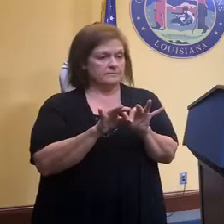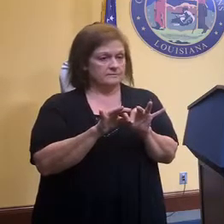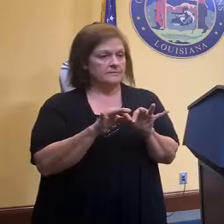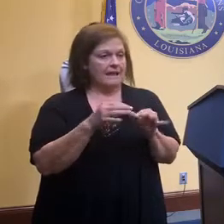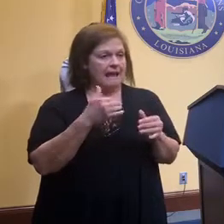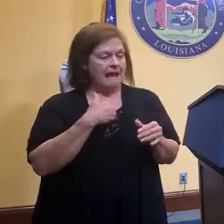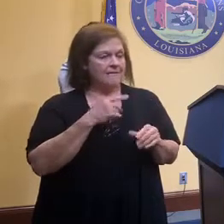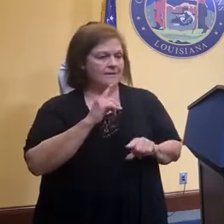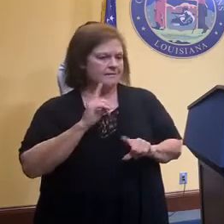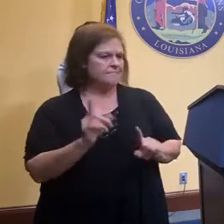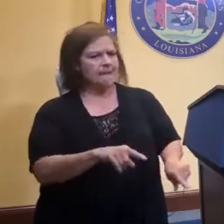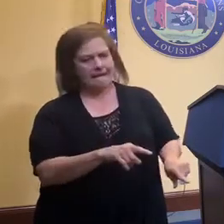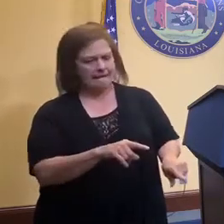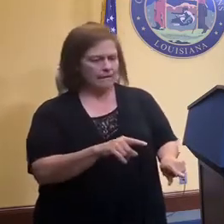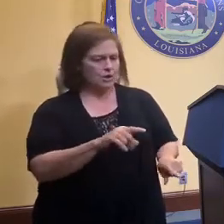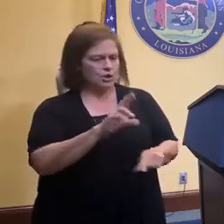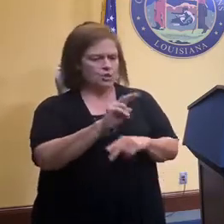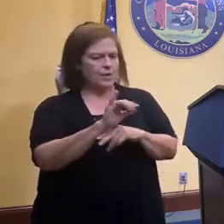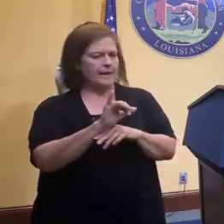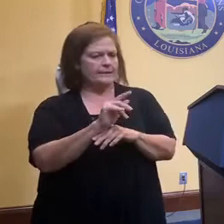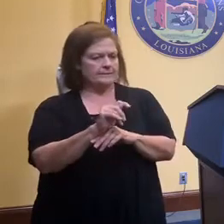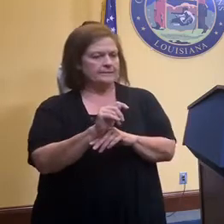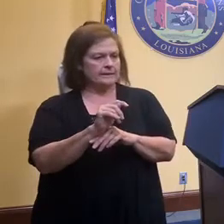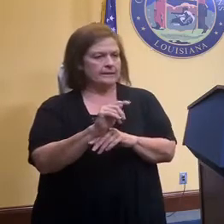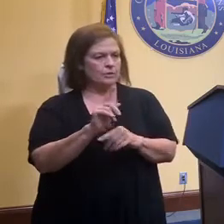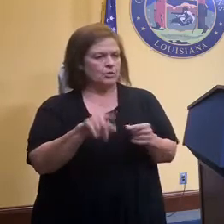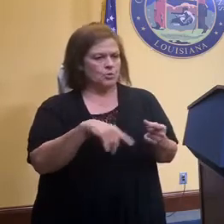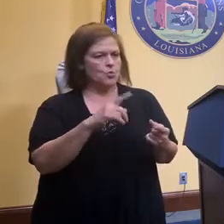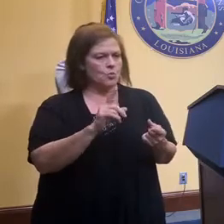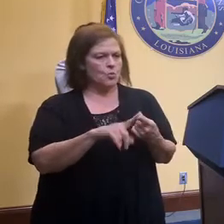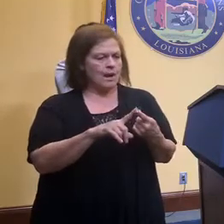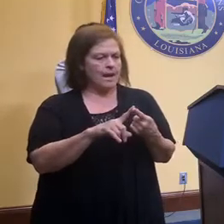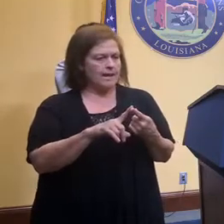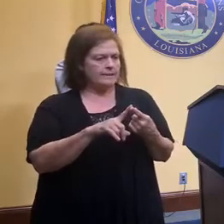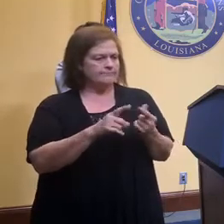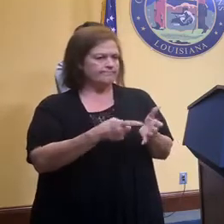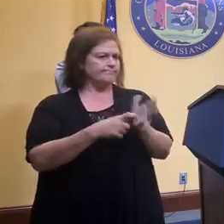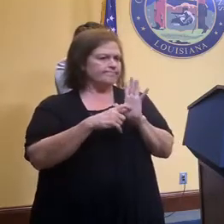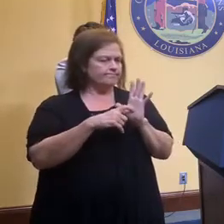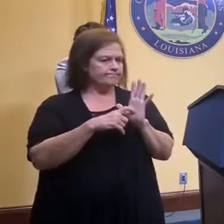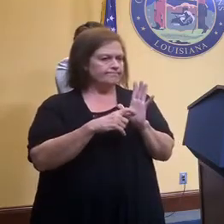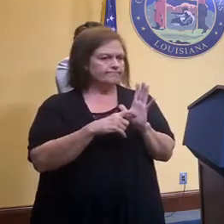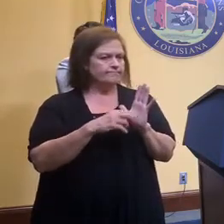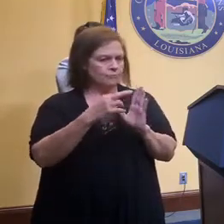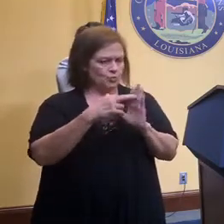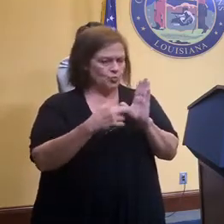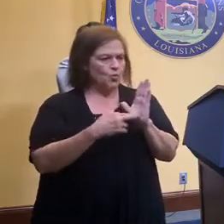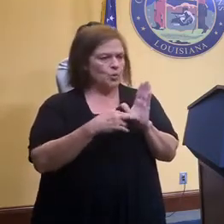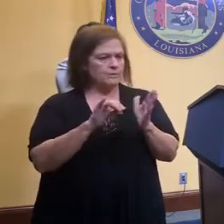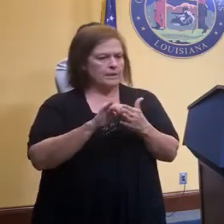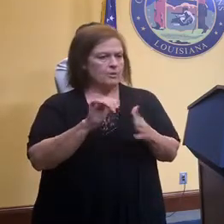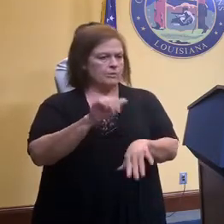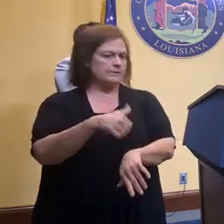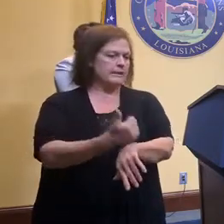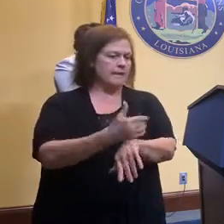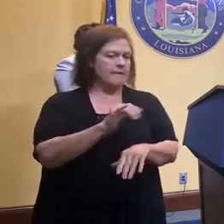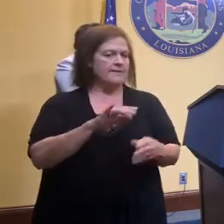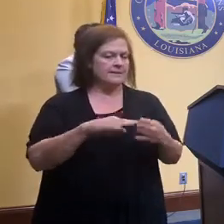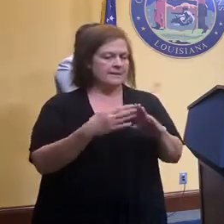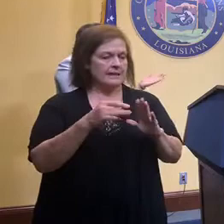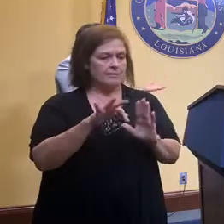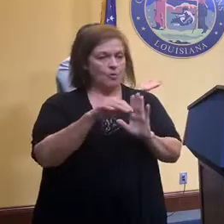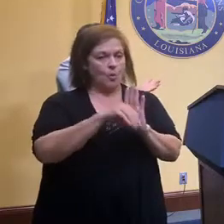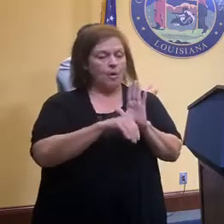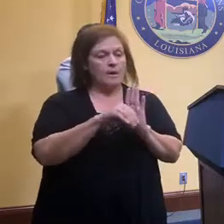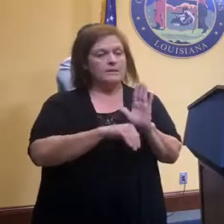command unit, a unified command when it comes to enforcing the guidelines that have been put forth by the City of New